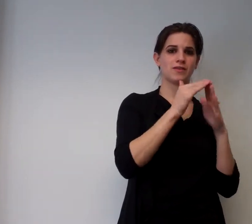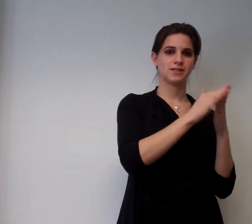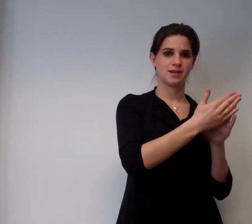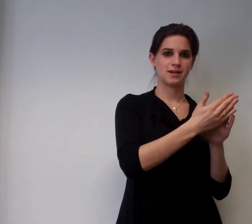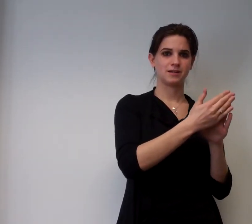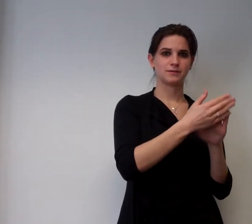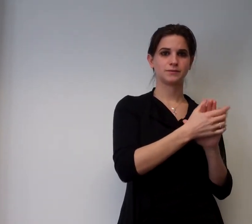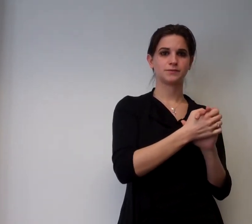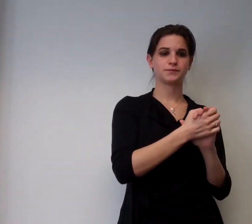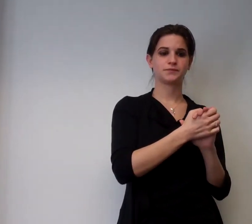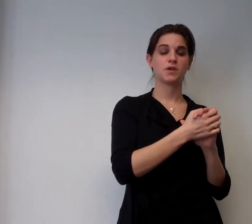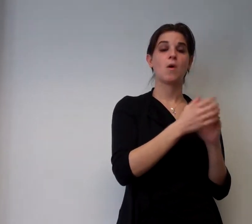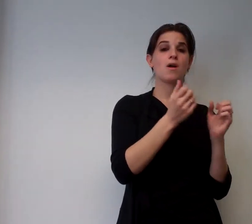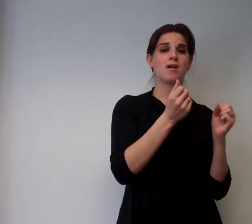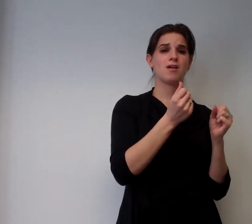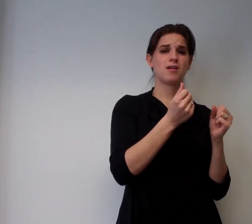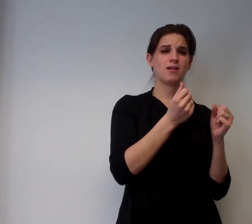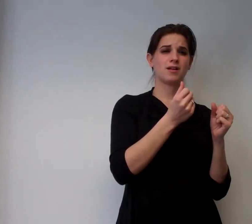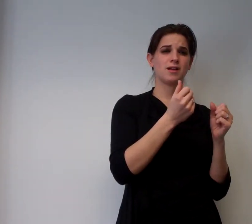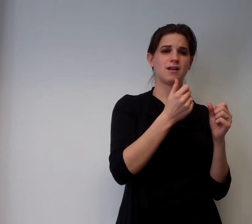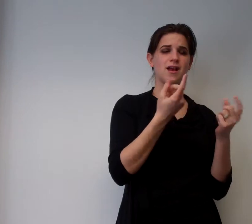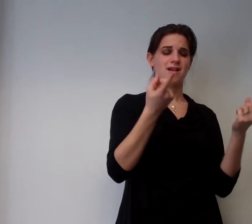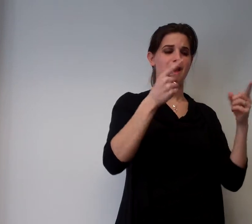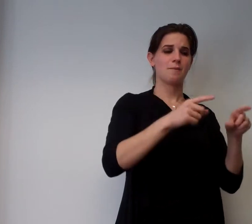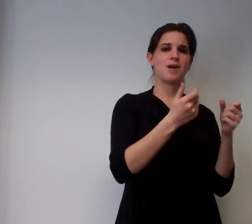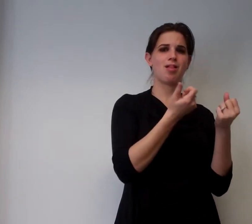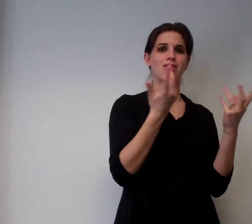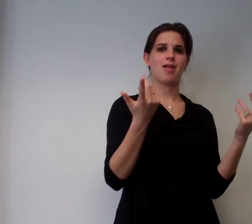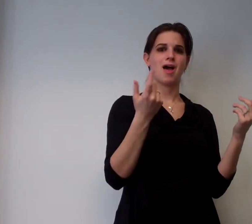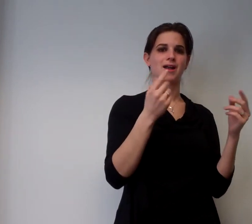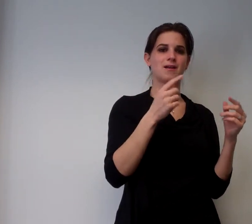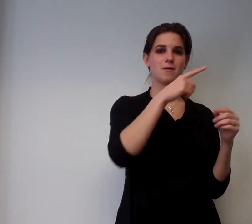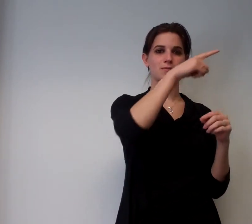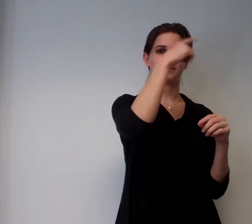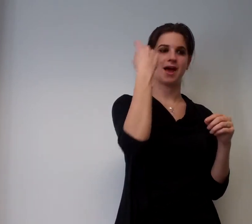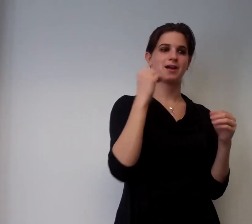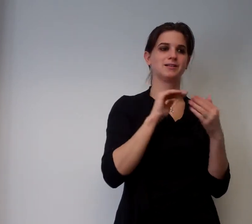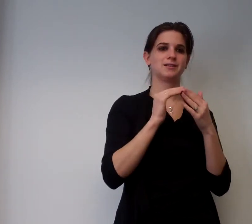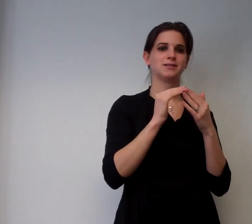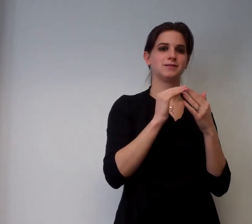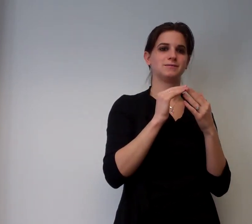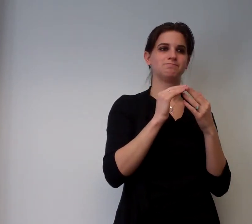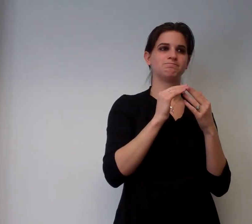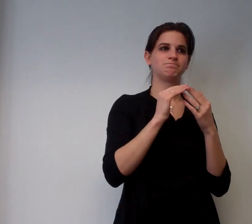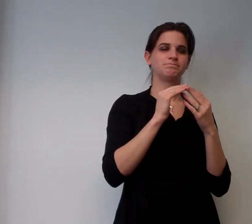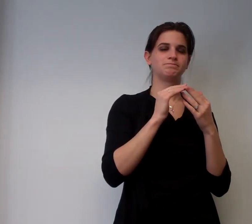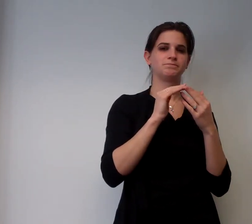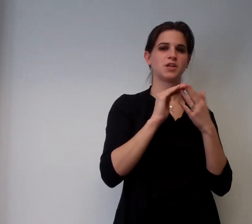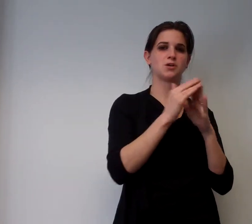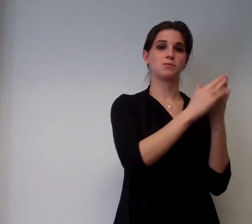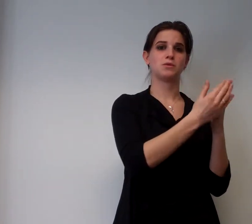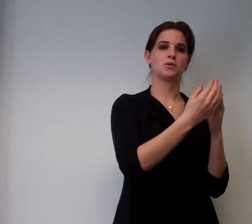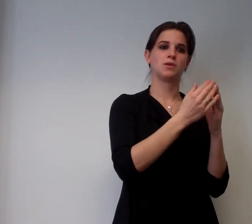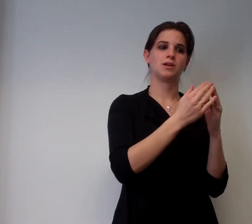emerging in most northern cities. Wherever there were factories, you have large numbers of blacks. Why